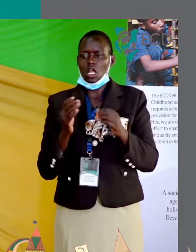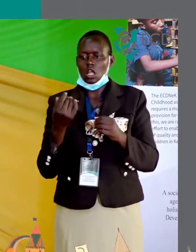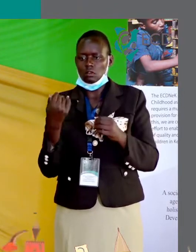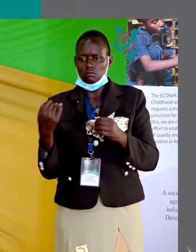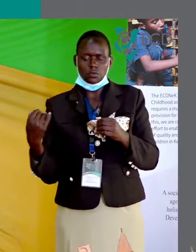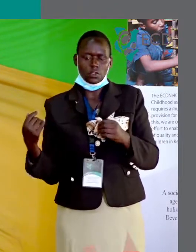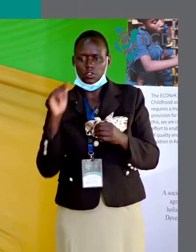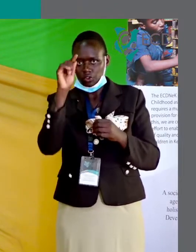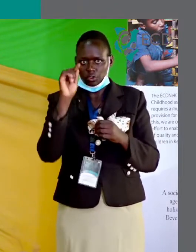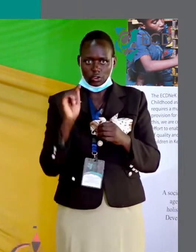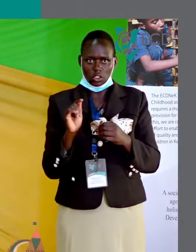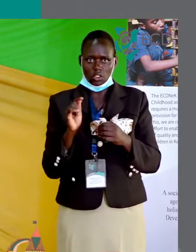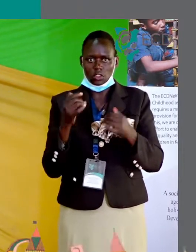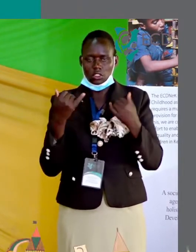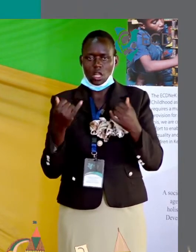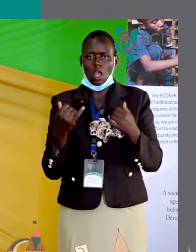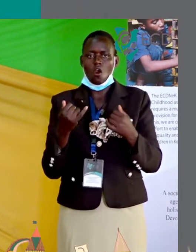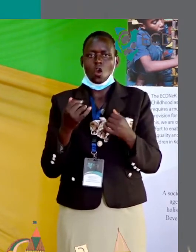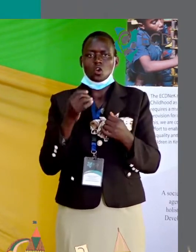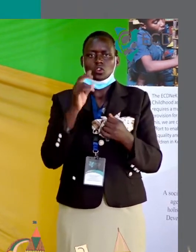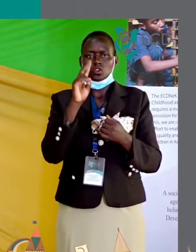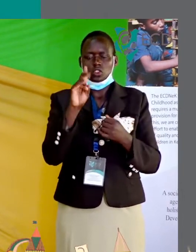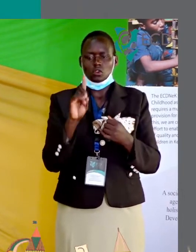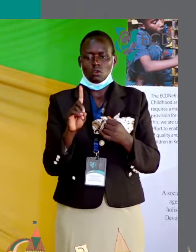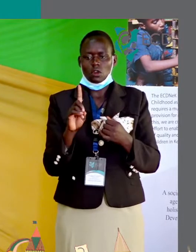at 1:35.